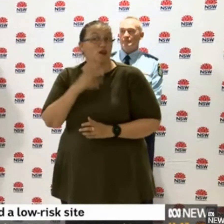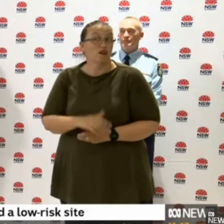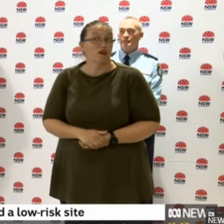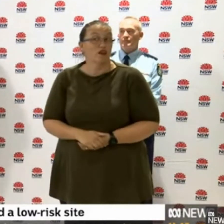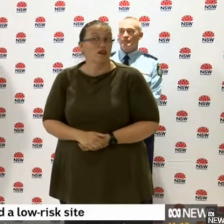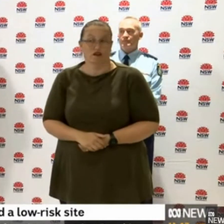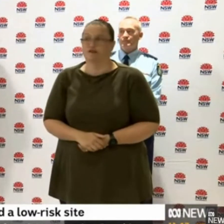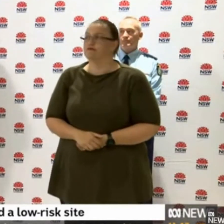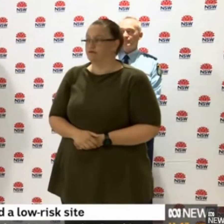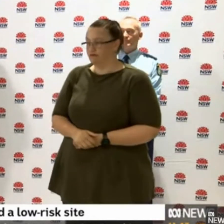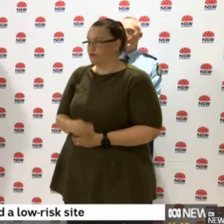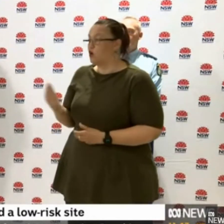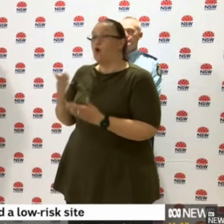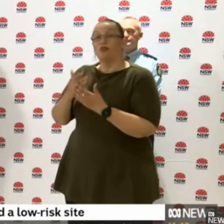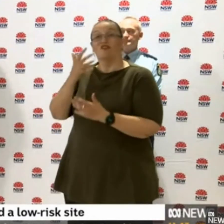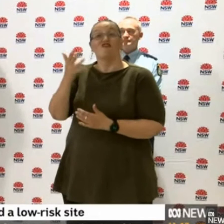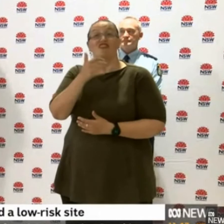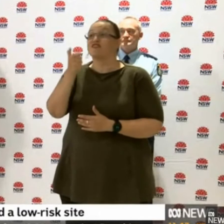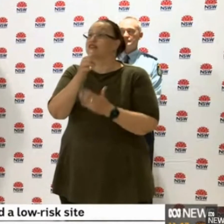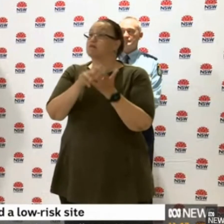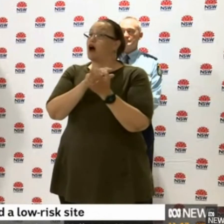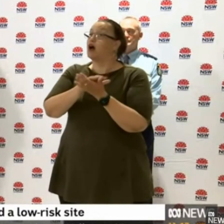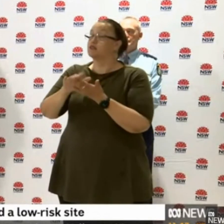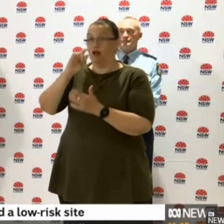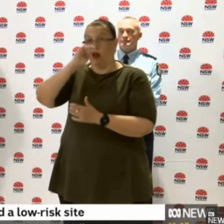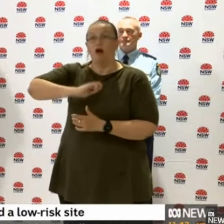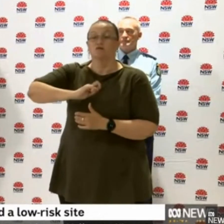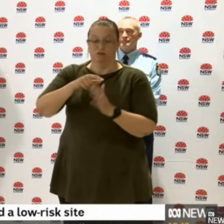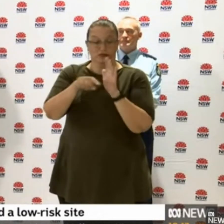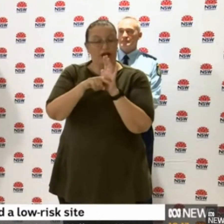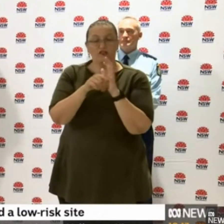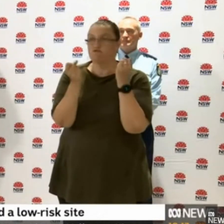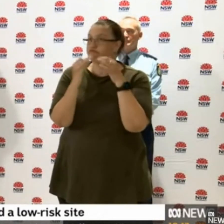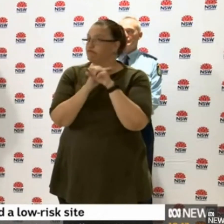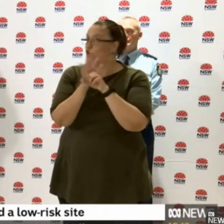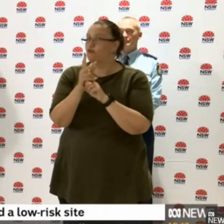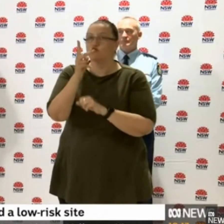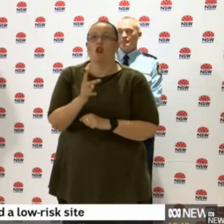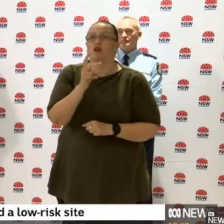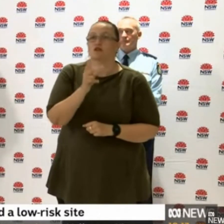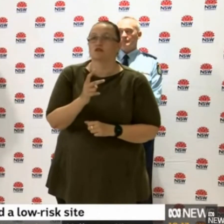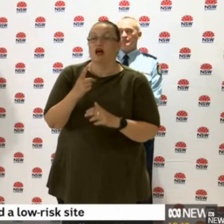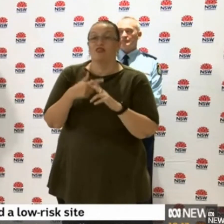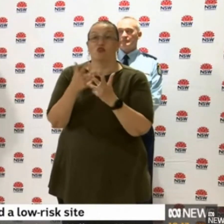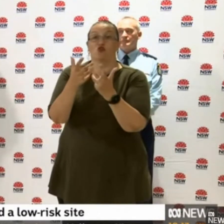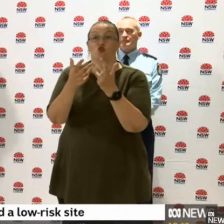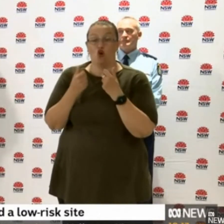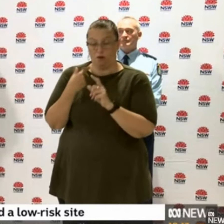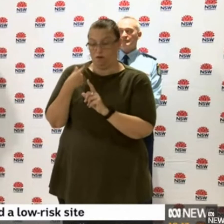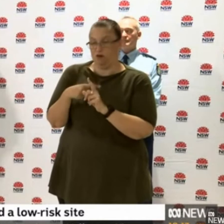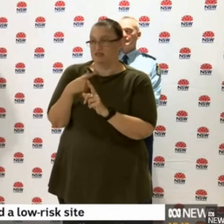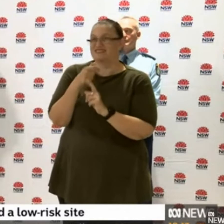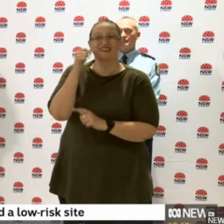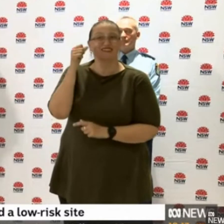2 negative salivary tests on the 5th and 6th of March, and then, as I said, the test result came back